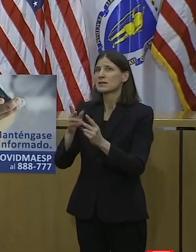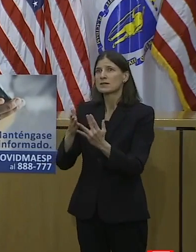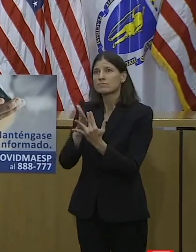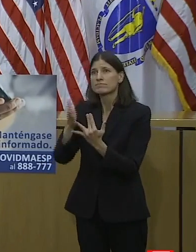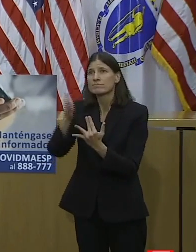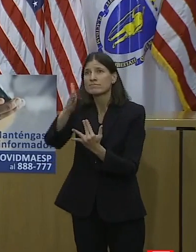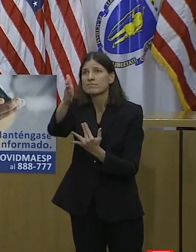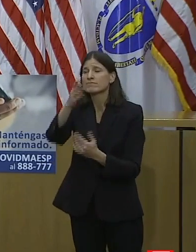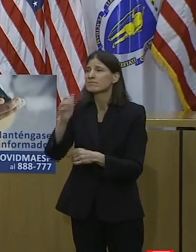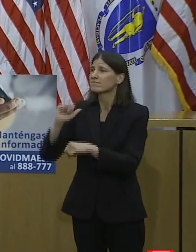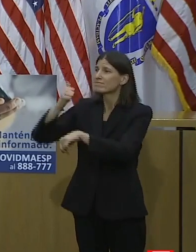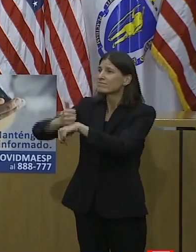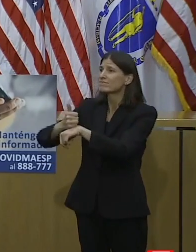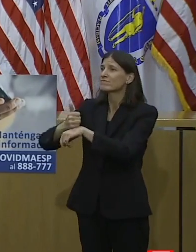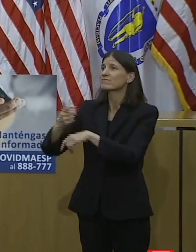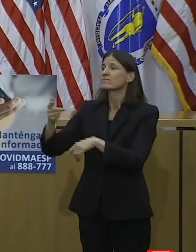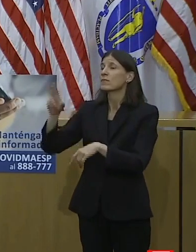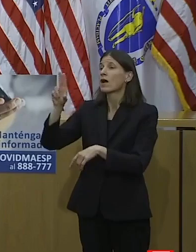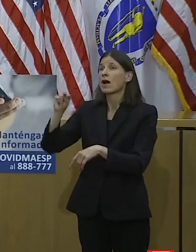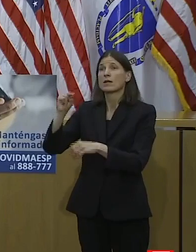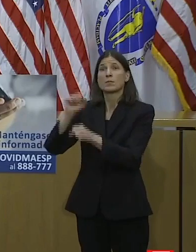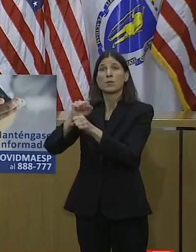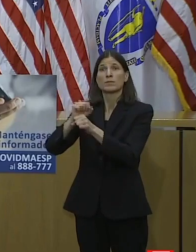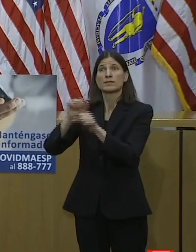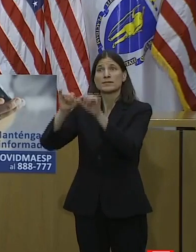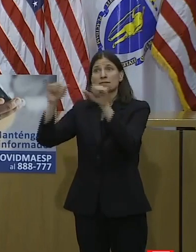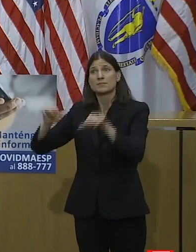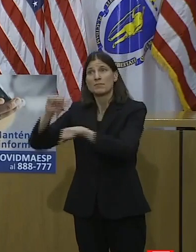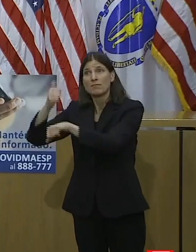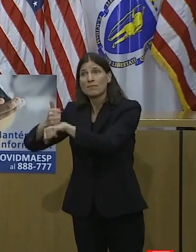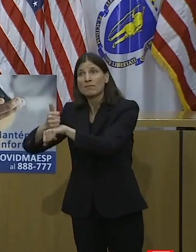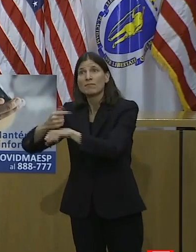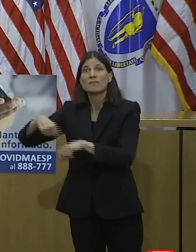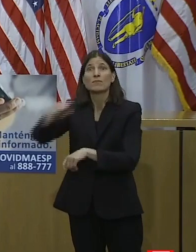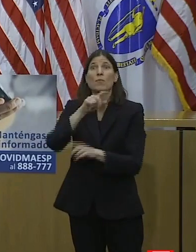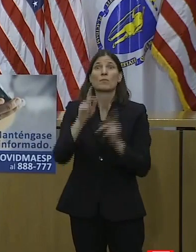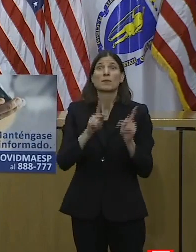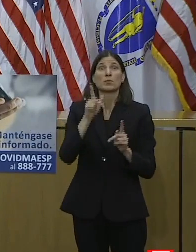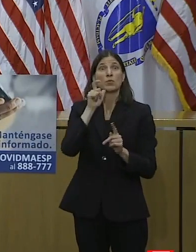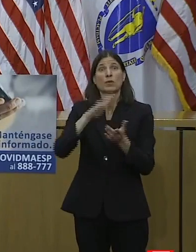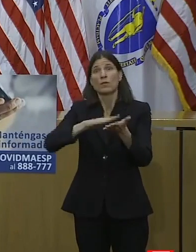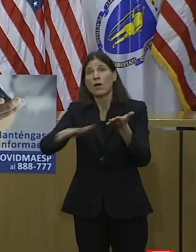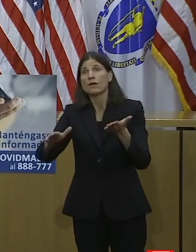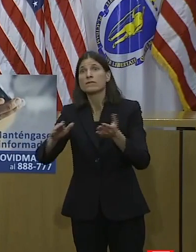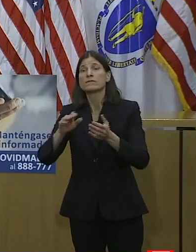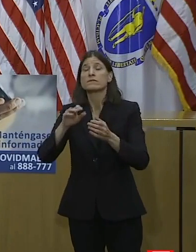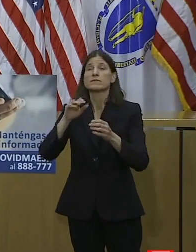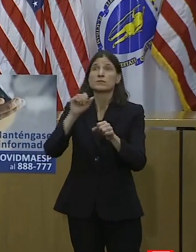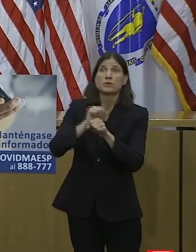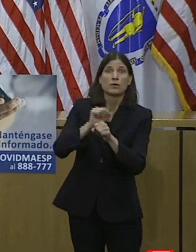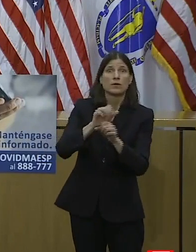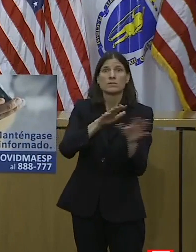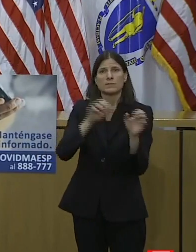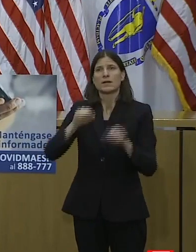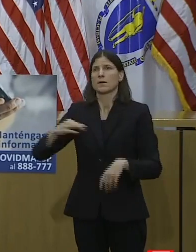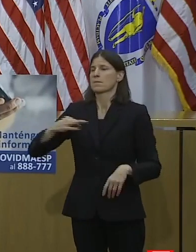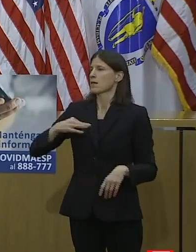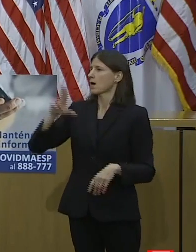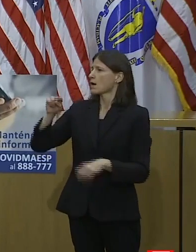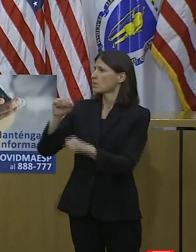really hard to figure out how exactly to make the pandemic unemployment piece work as well. We know there's a lot of people out there